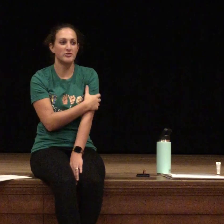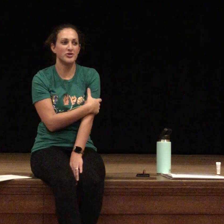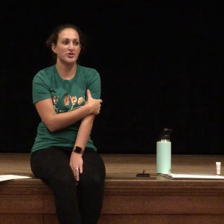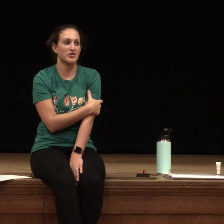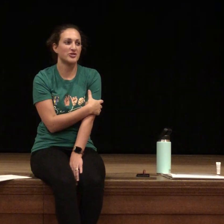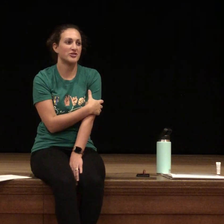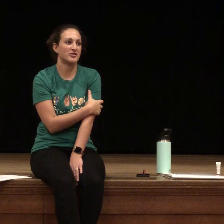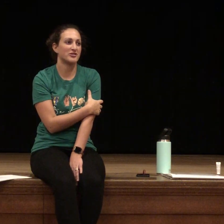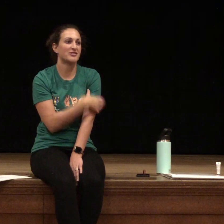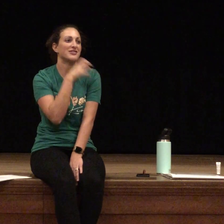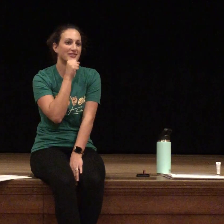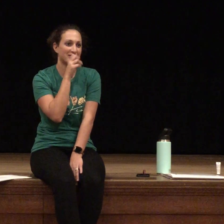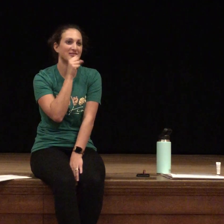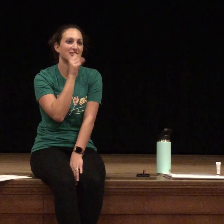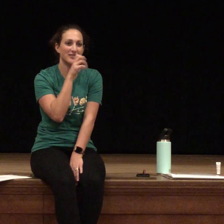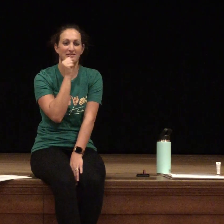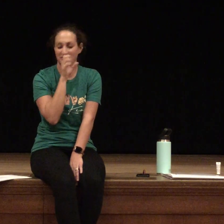Orange. Good.